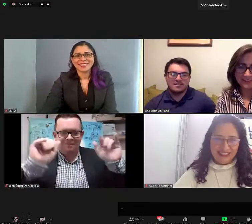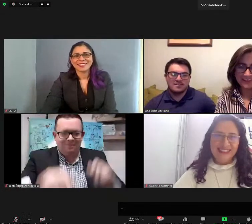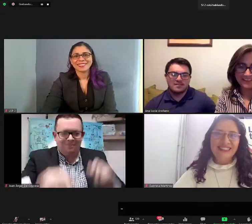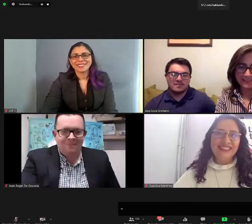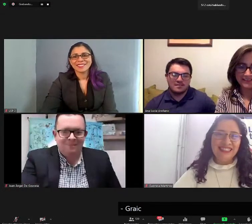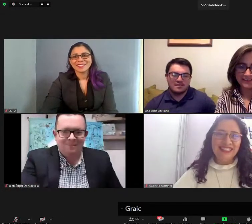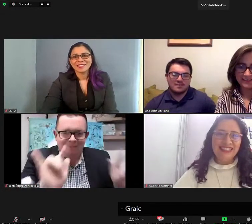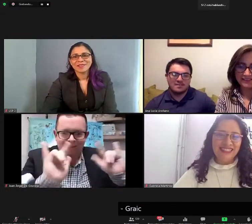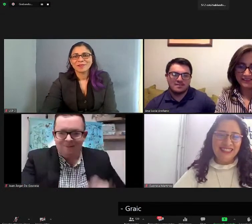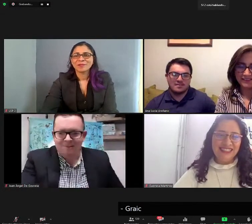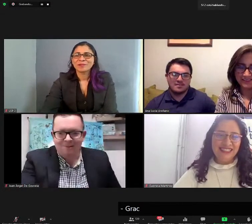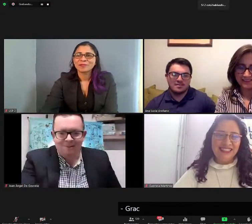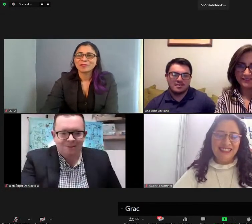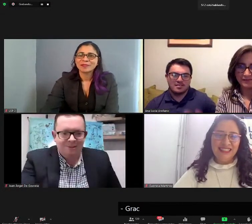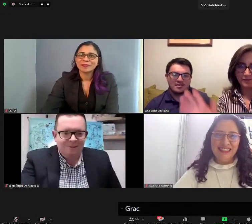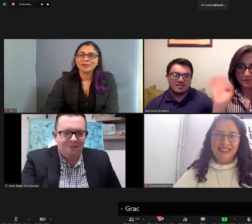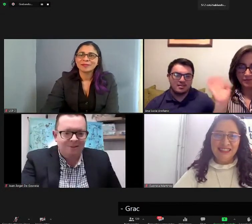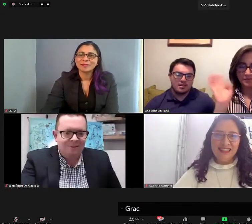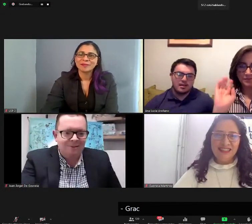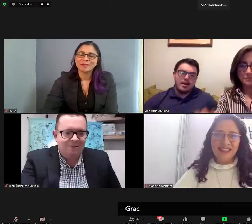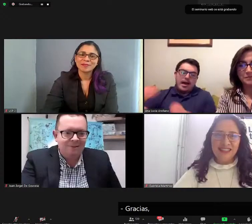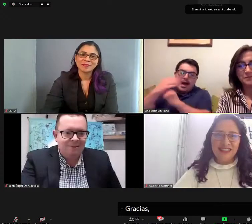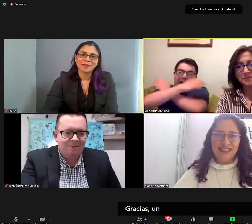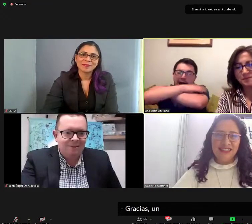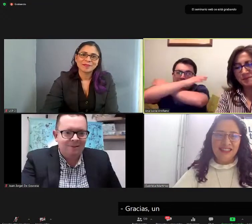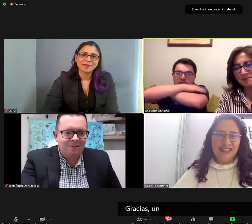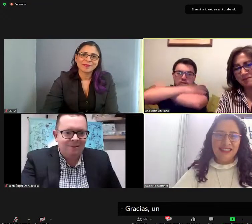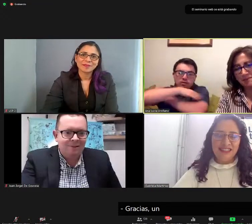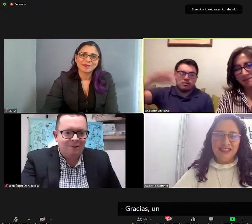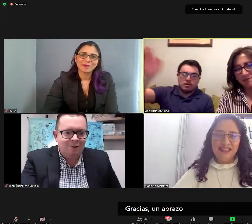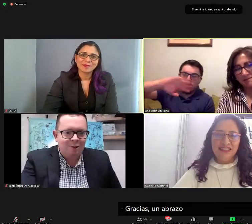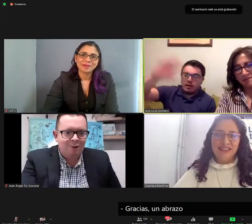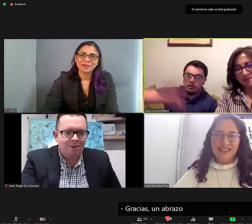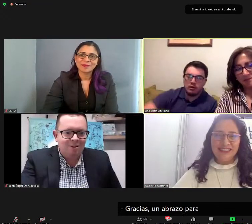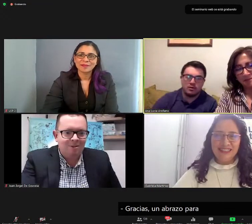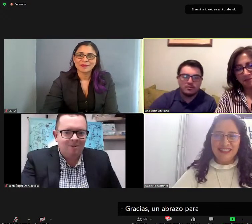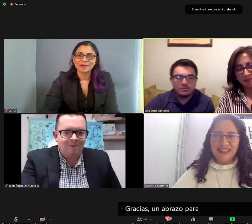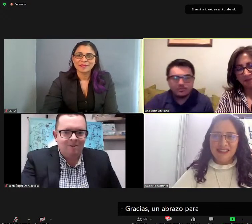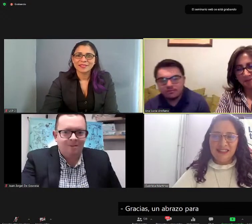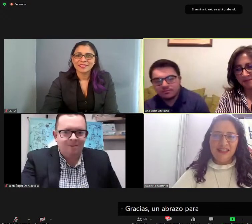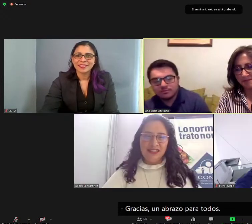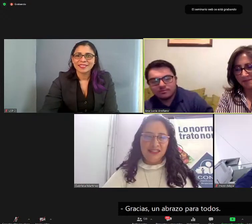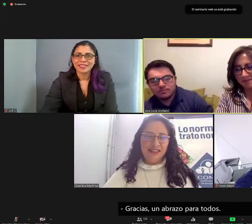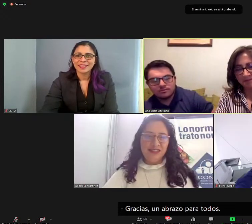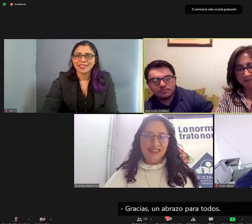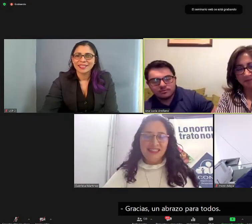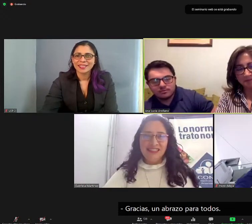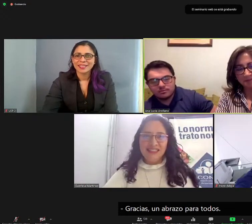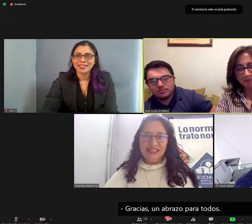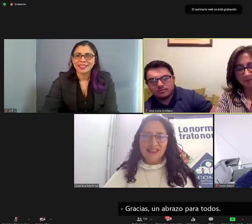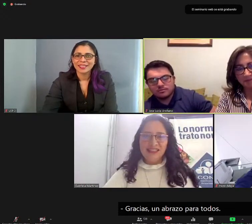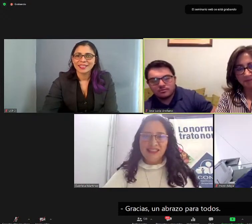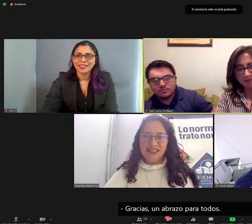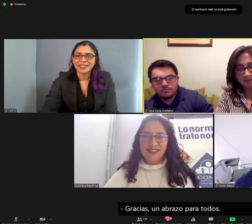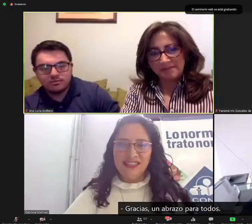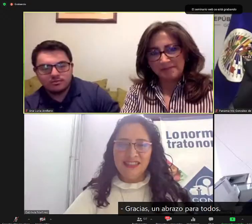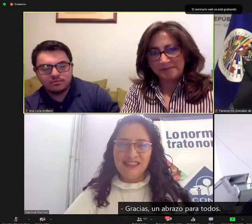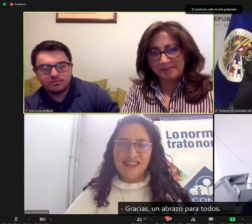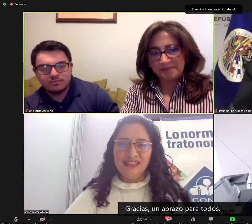thank you gabby greetings everyone bye bye bye